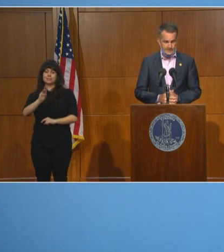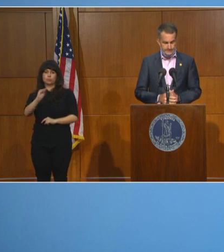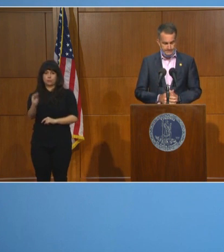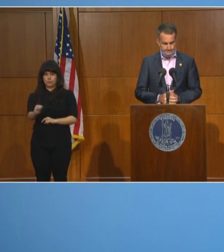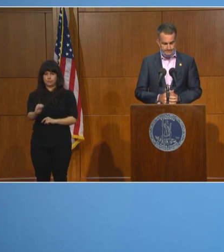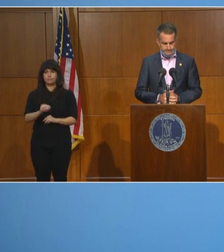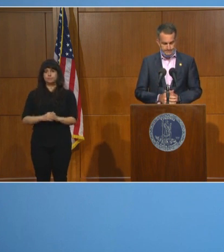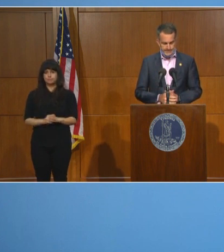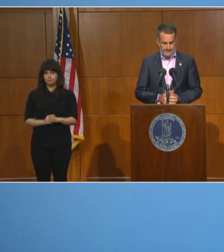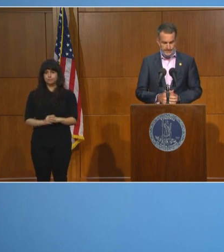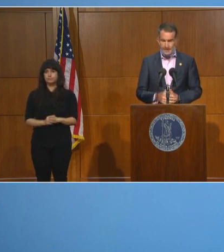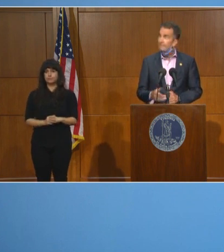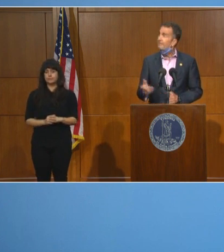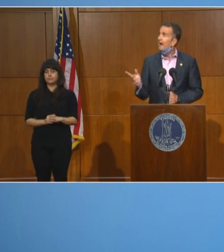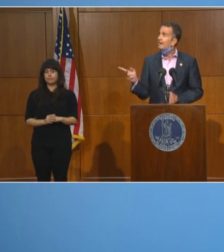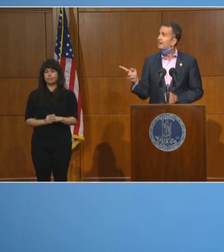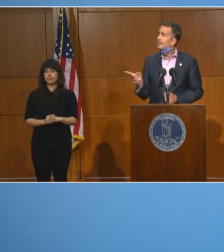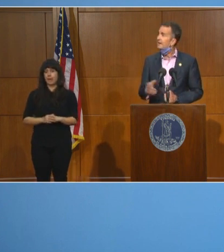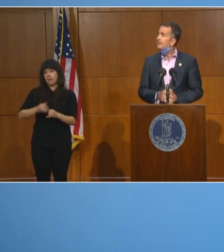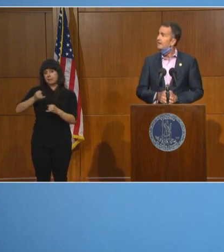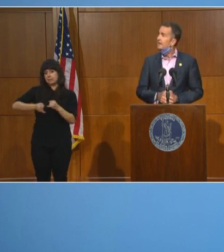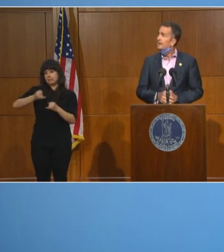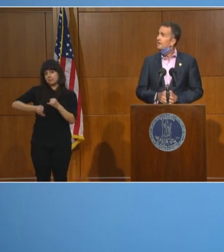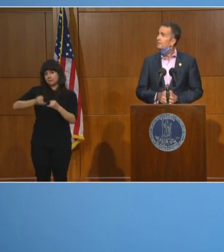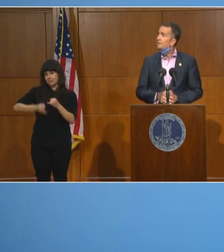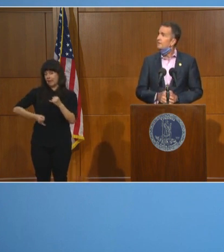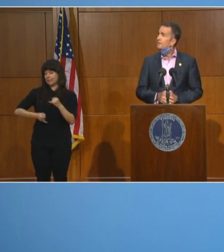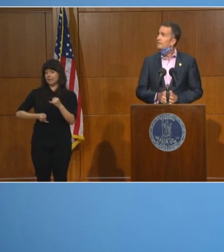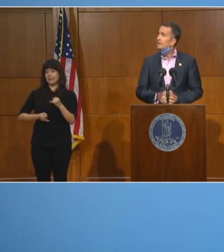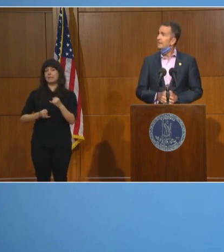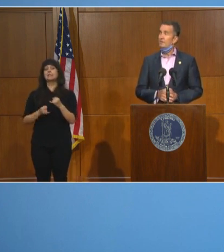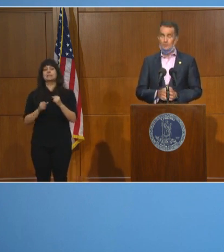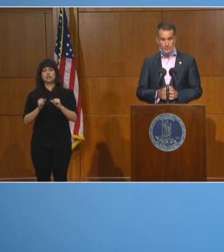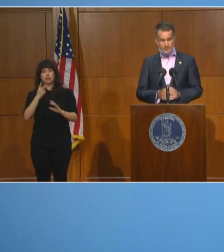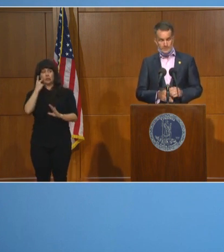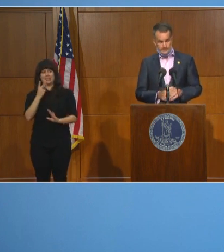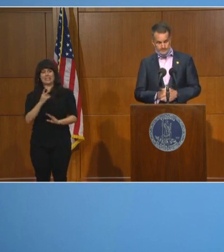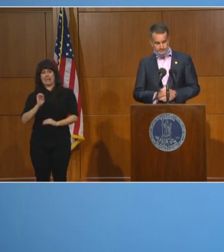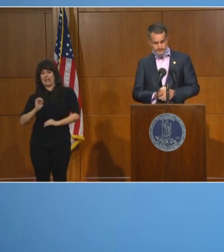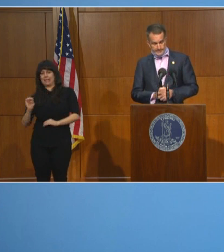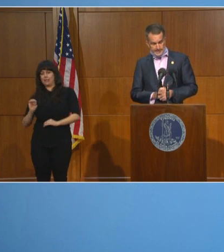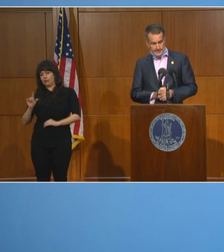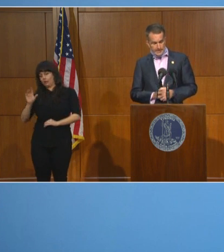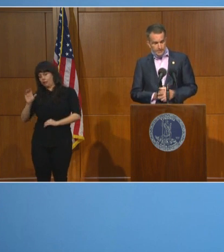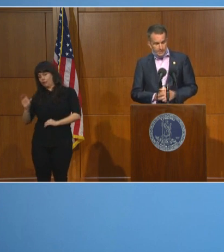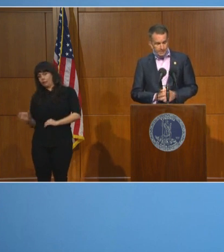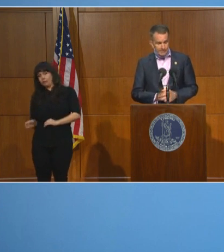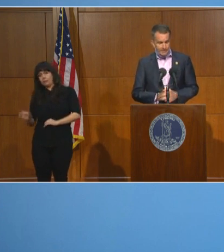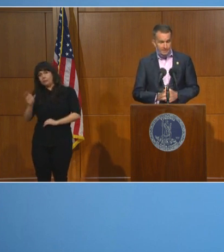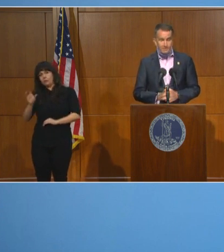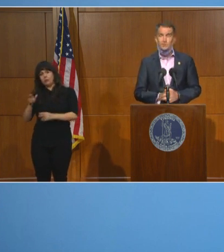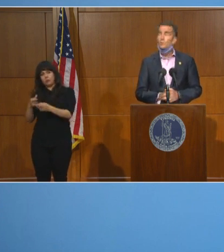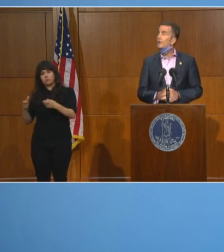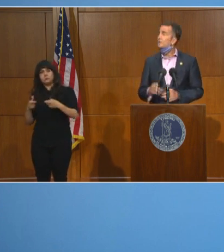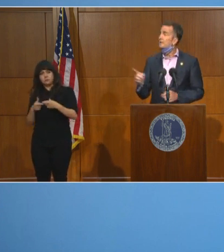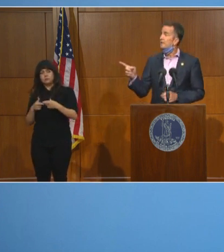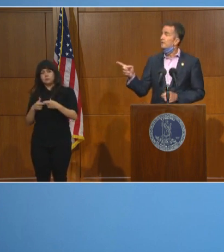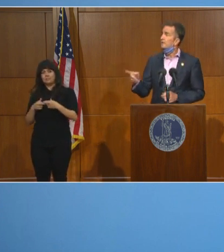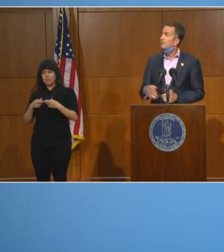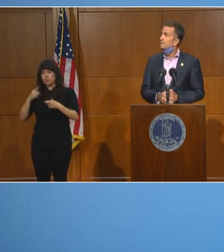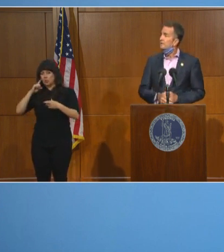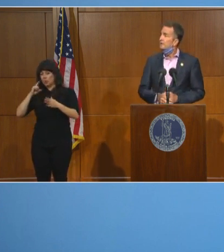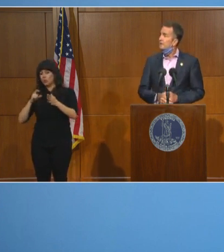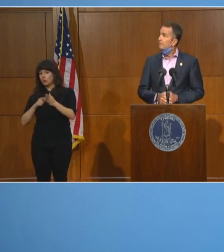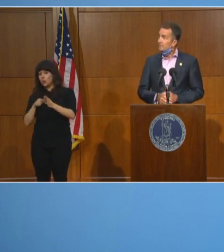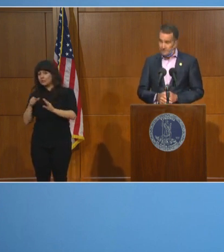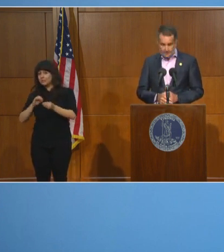6.6%. And finally, here's the eastern region. You can see that the situation here